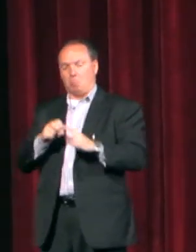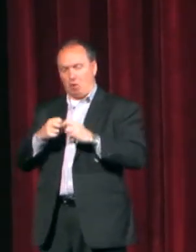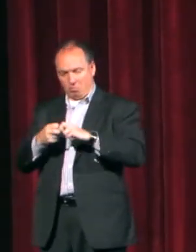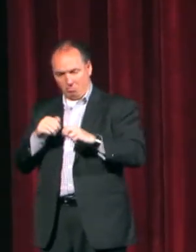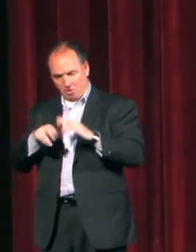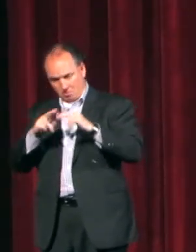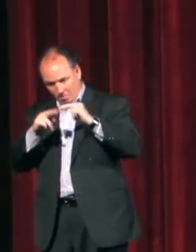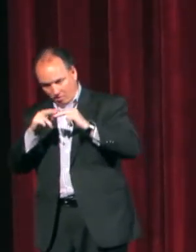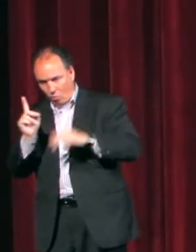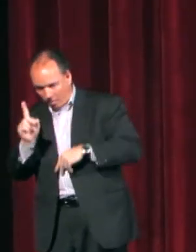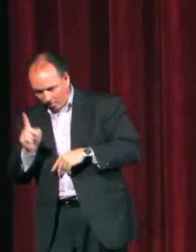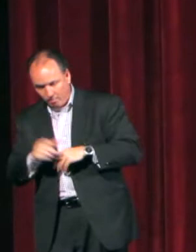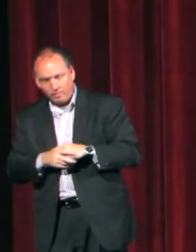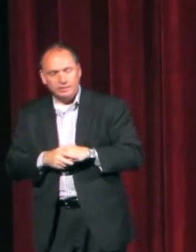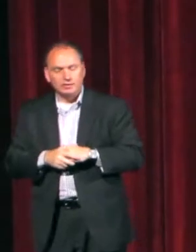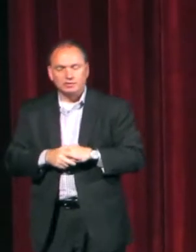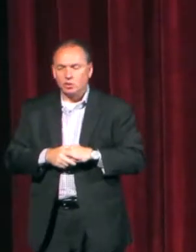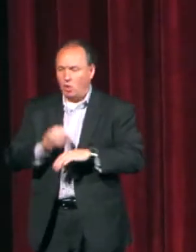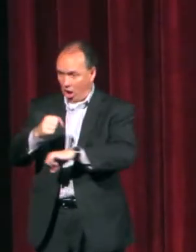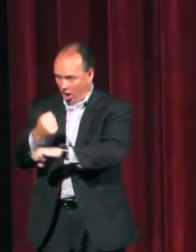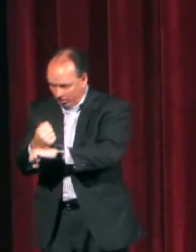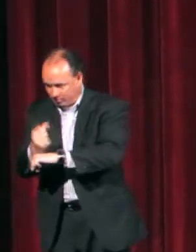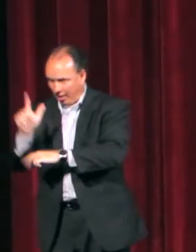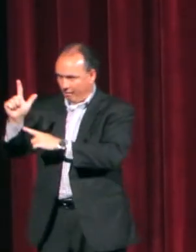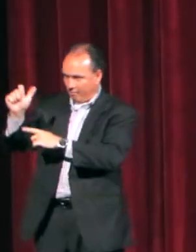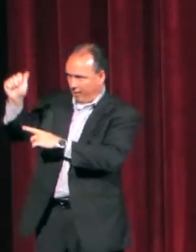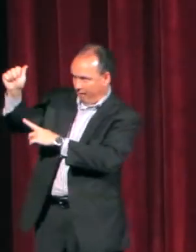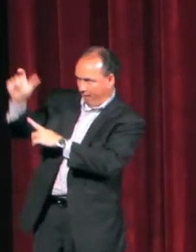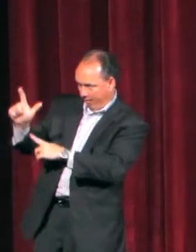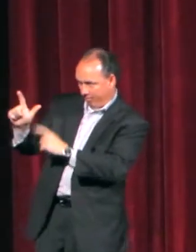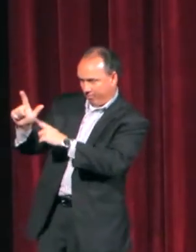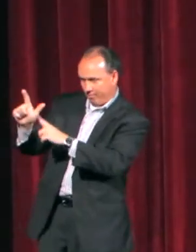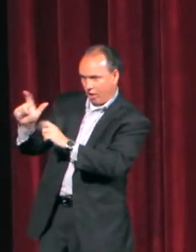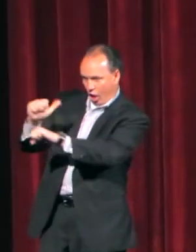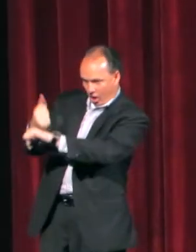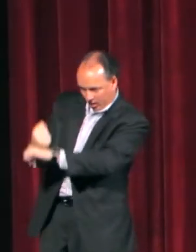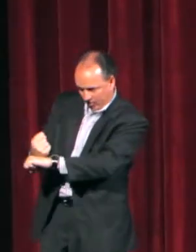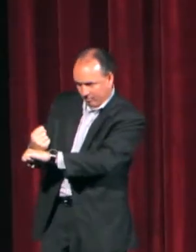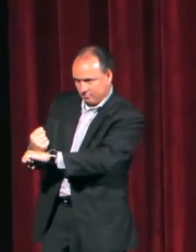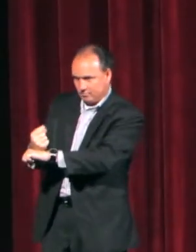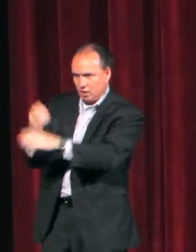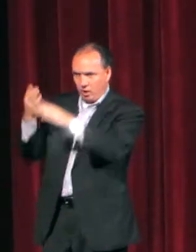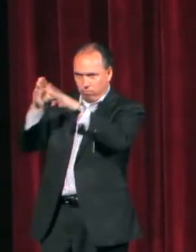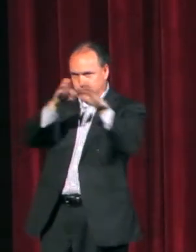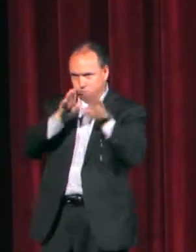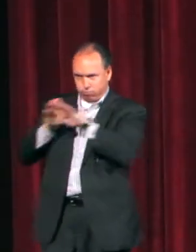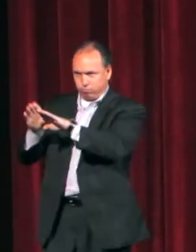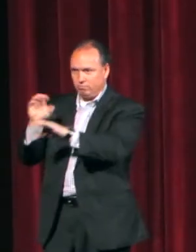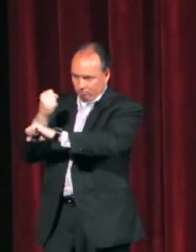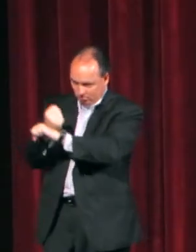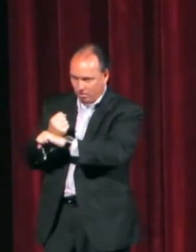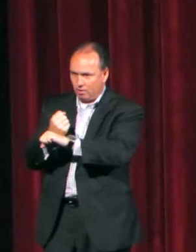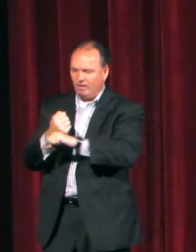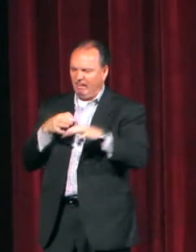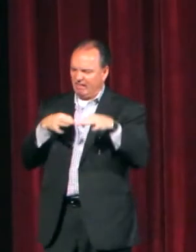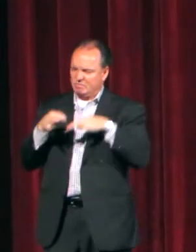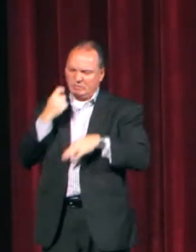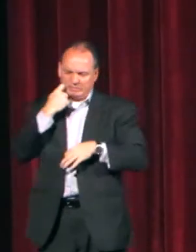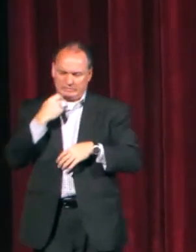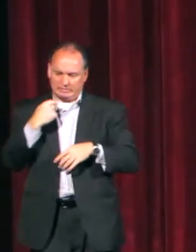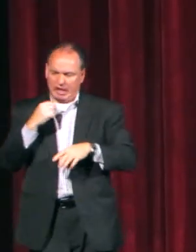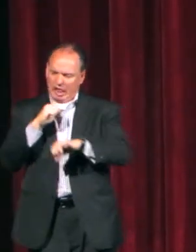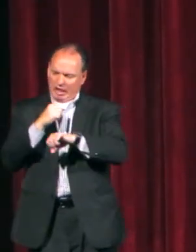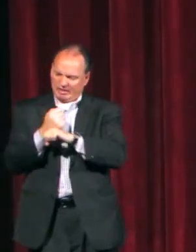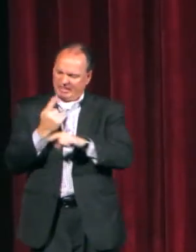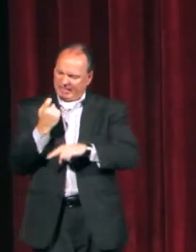buildings. So lockdown, that brings us down to lockdown. Like I explained a little earlier, lockdown is a